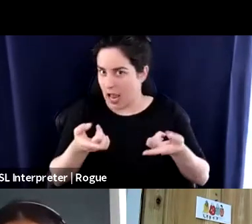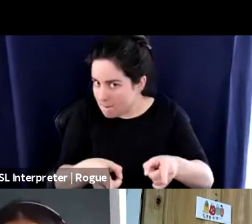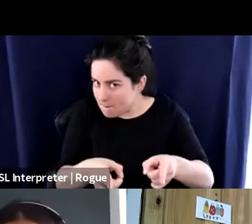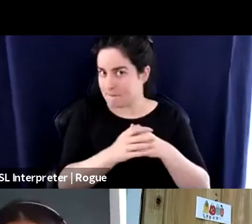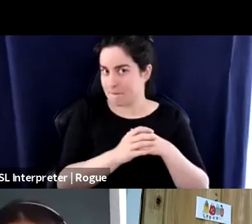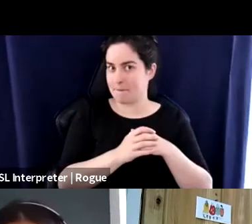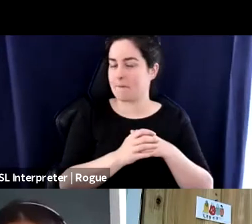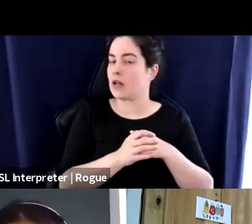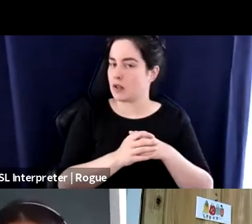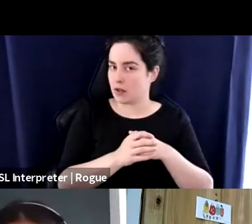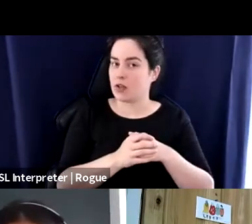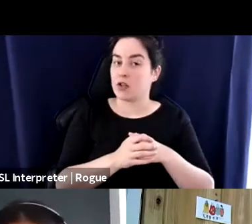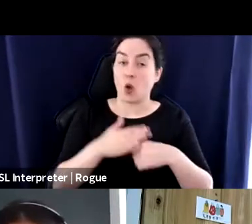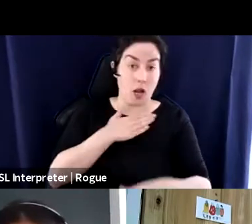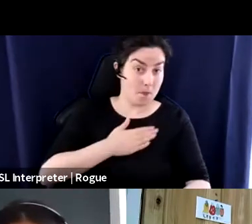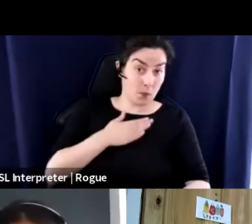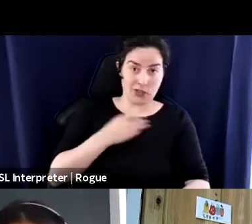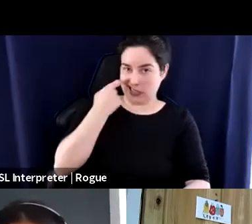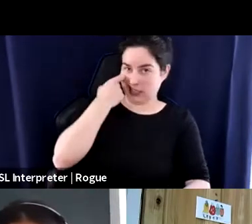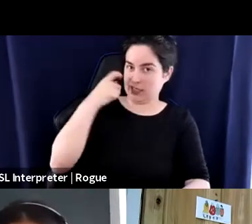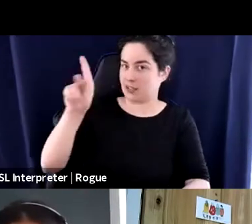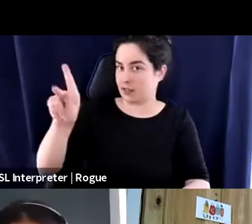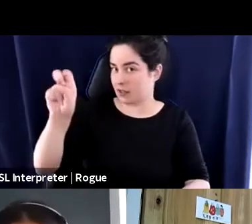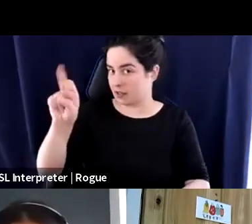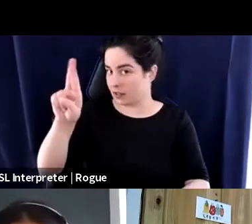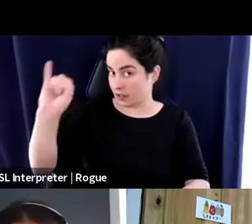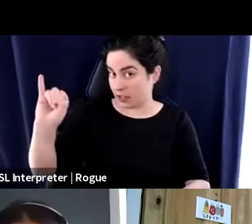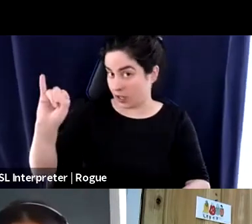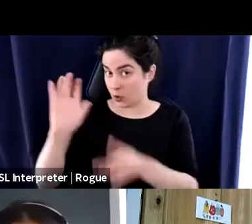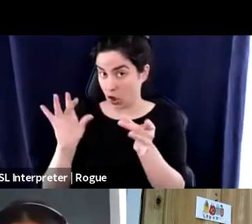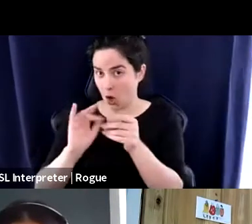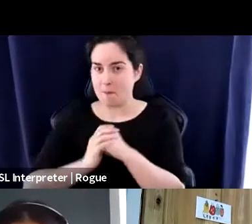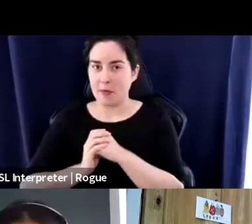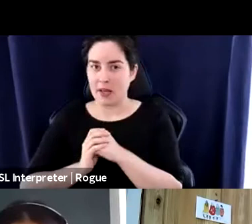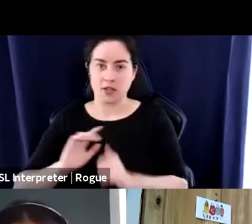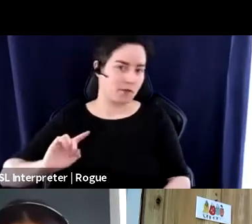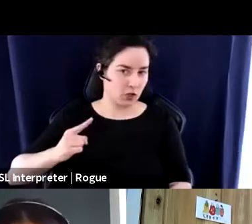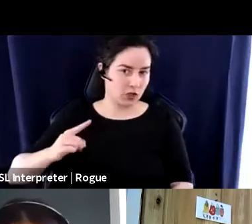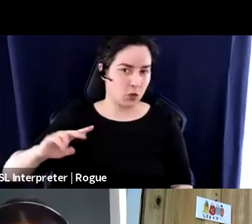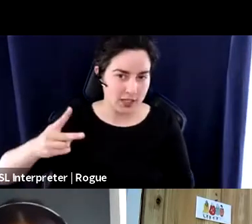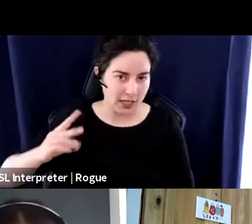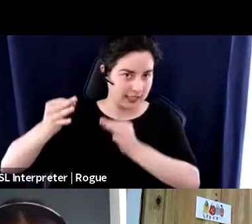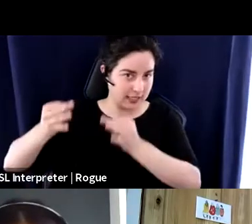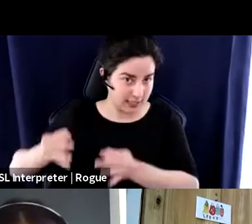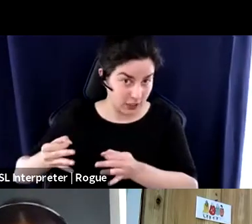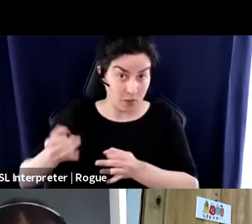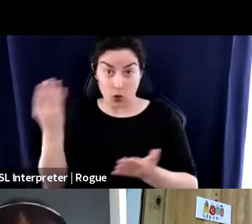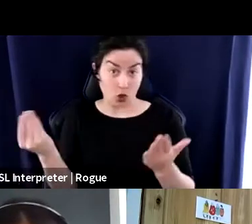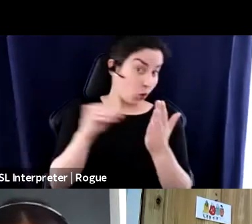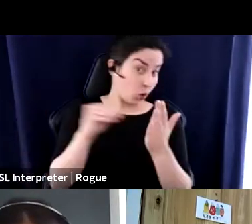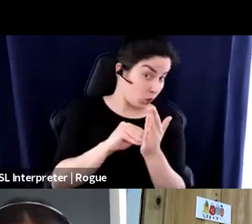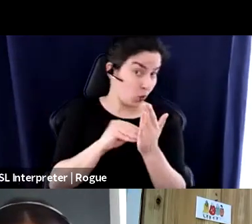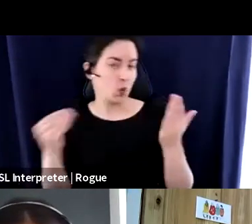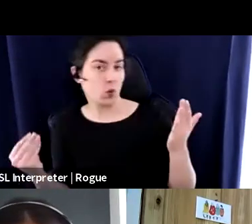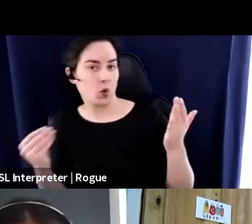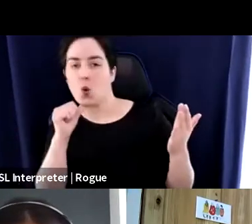was a distinctive difference between the first and second decision around the intellectual disability piece being left out, but that there were weaknesses,